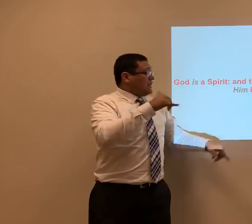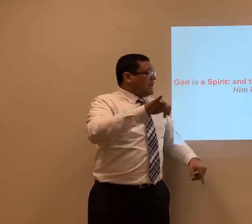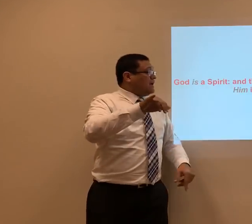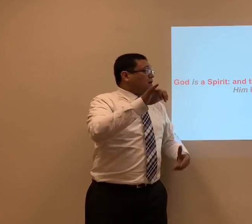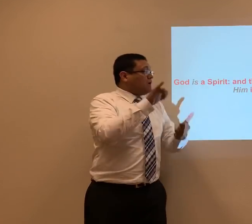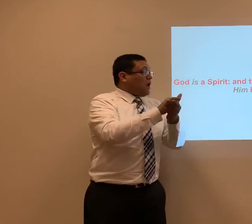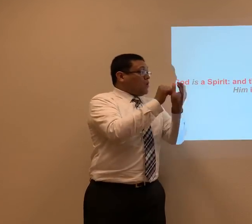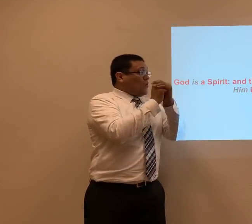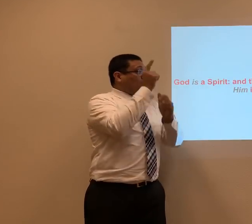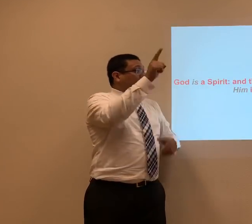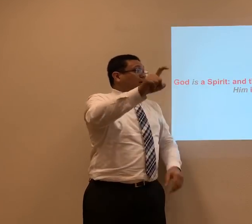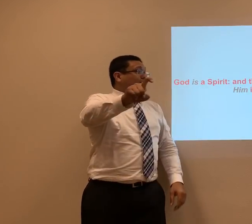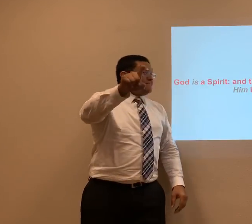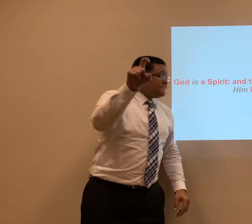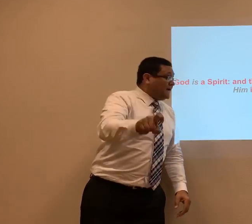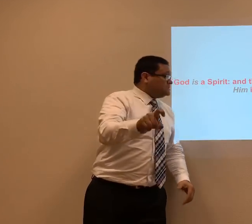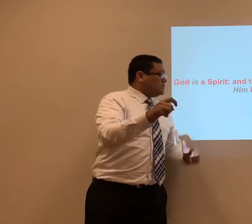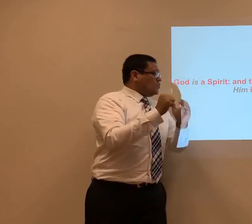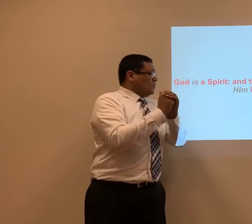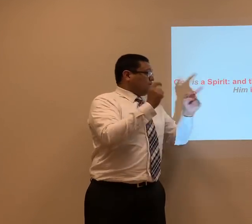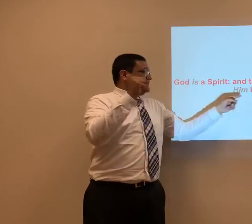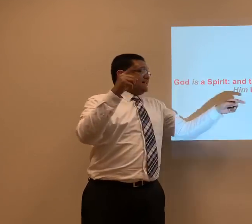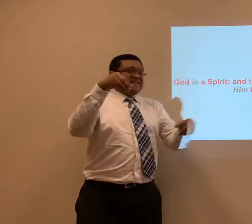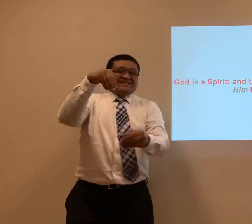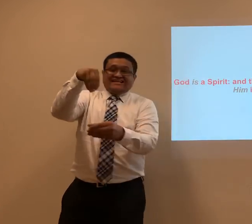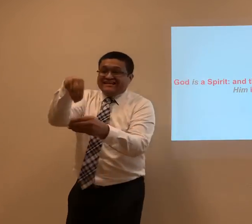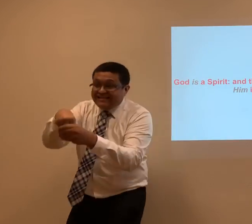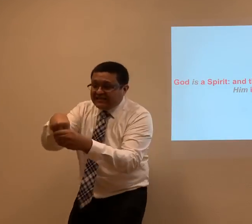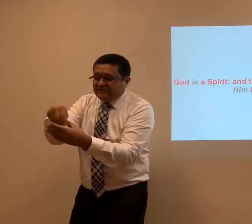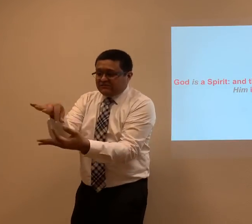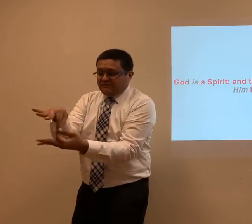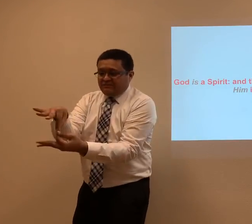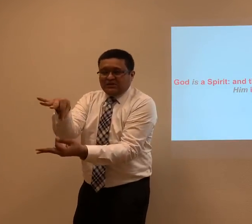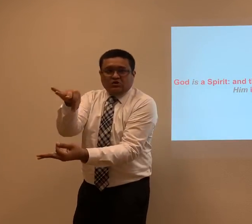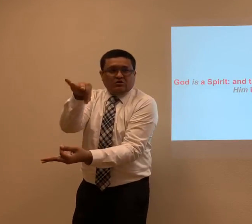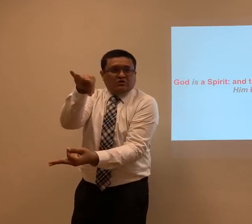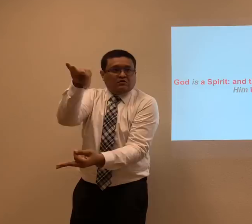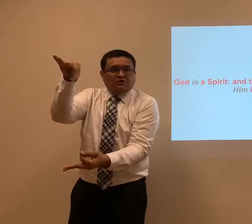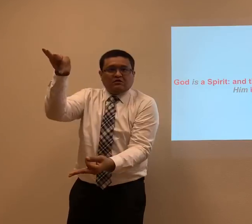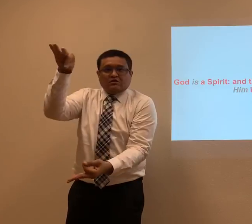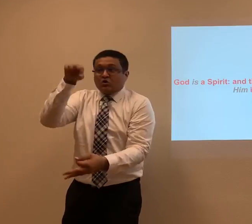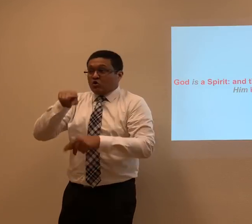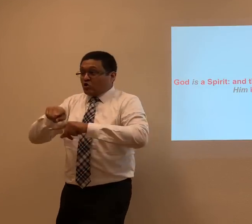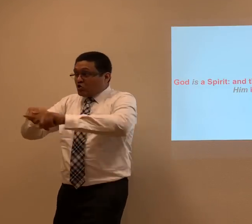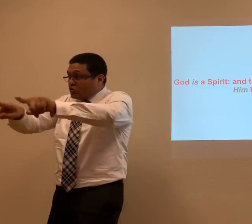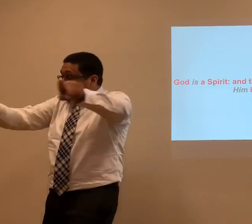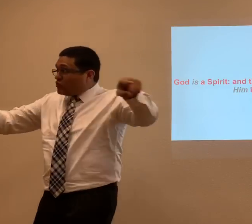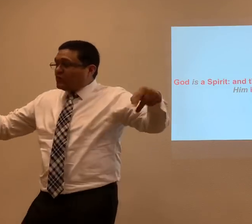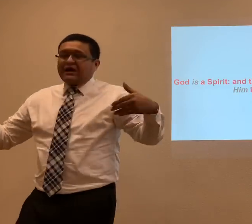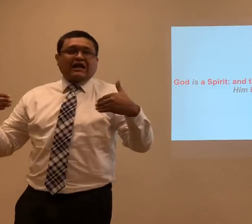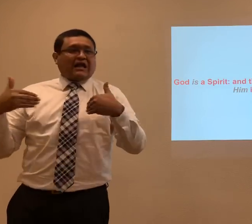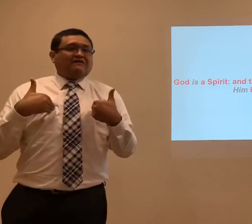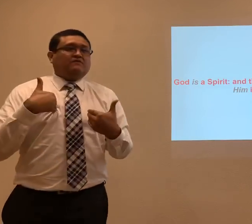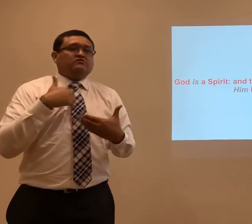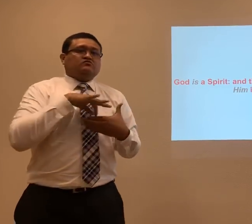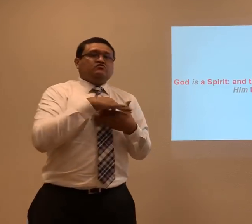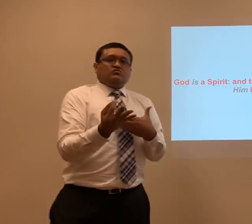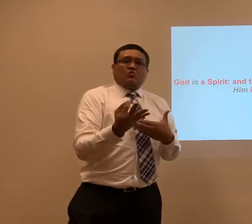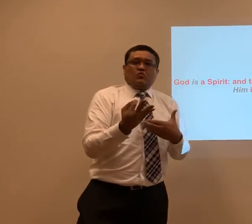to put that aside. And you must worship him in spirit and in truth. So you all have